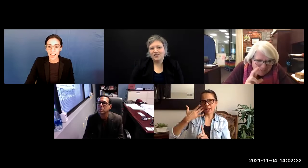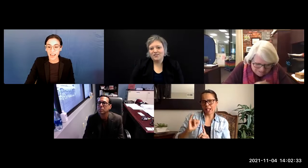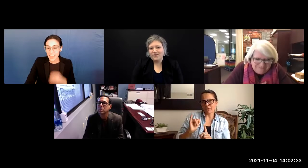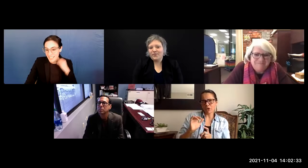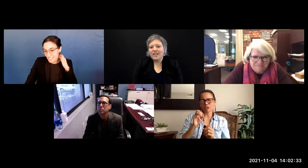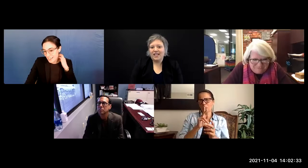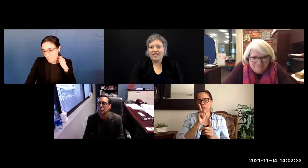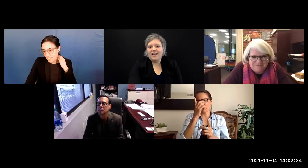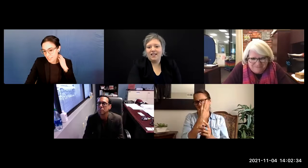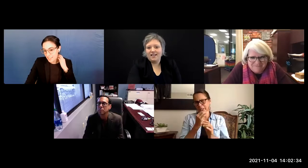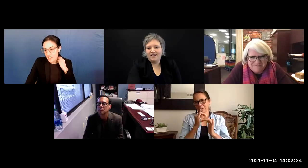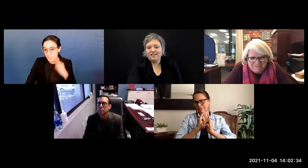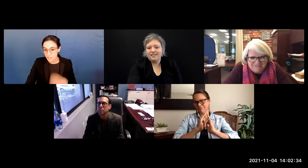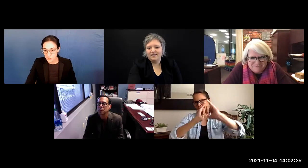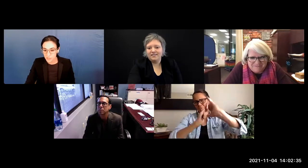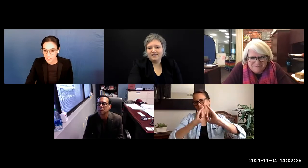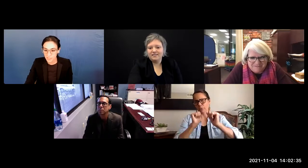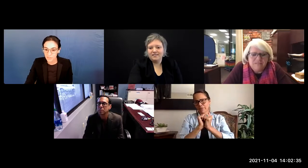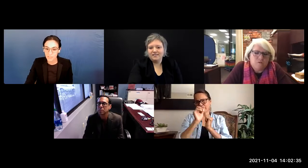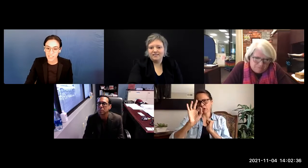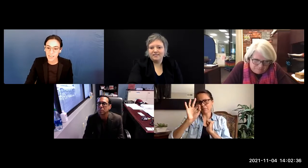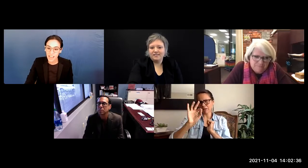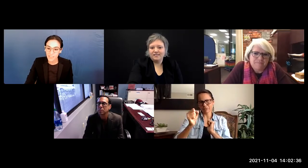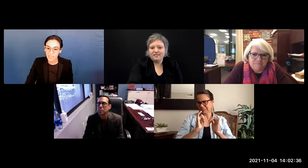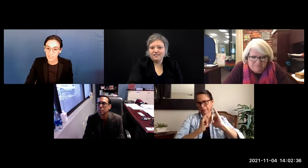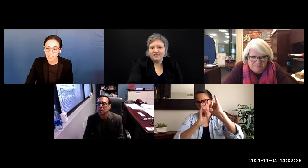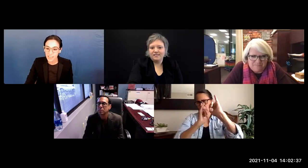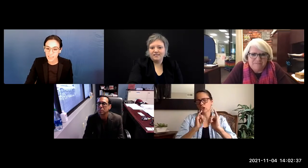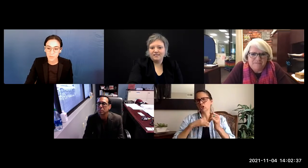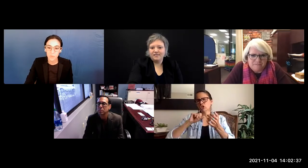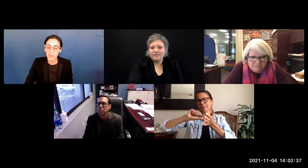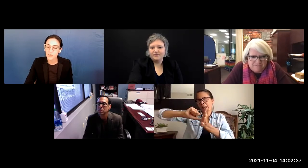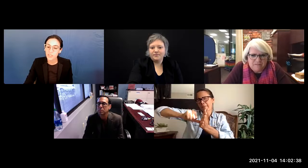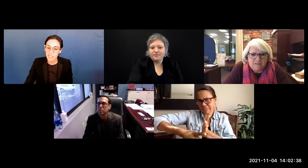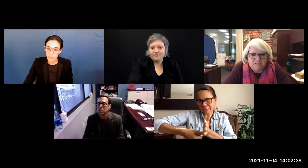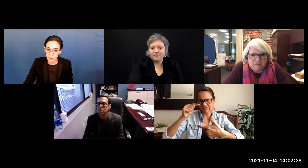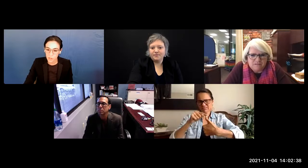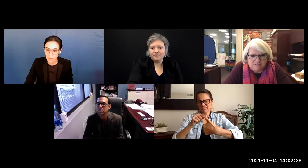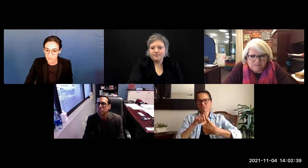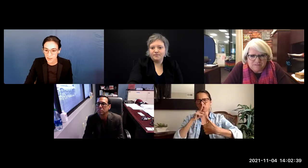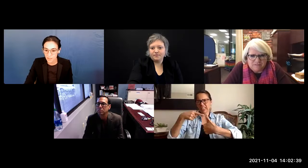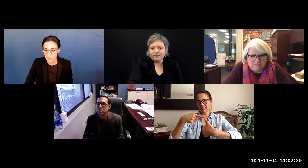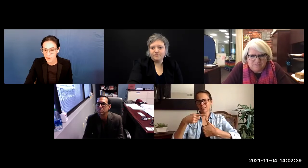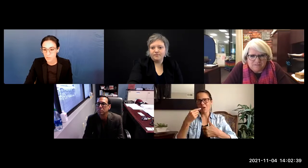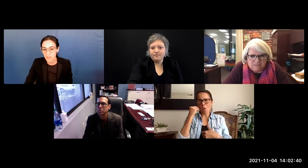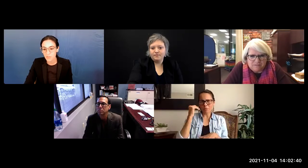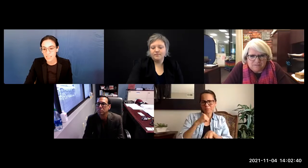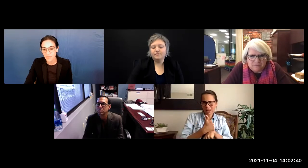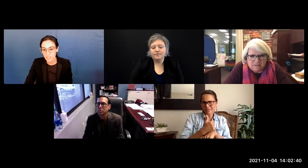Hi, yes, and I work at the California School for the Deaf in Riverside, and I have we have a very similar program to that in Fremont, and we really